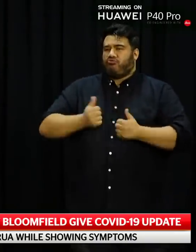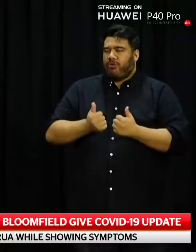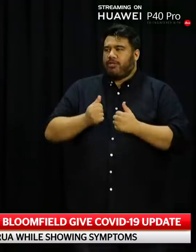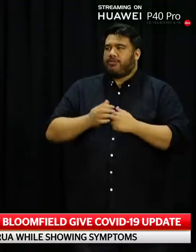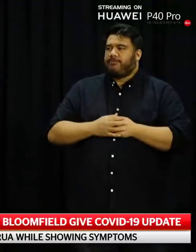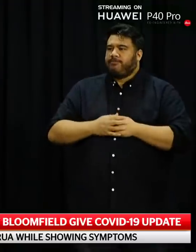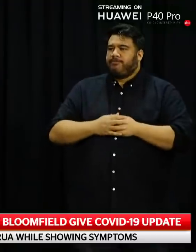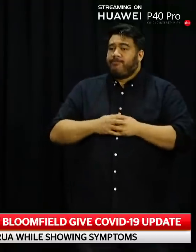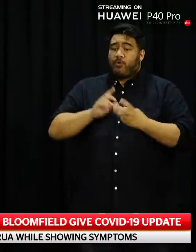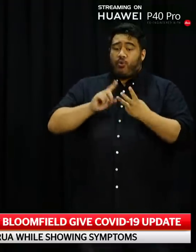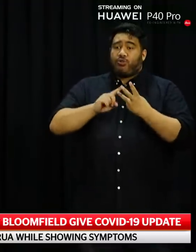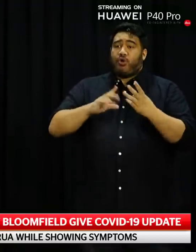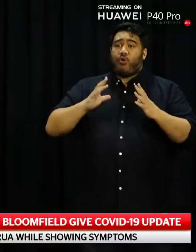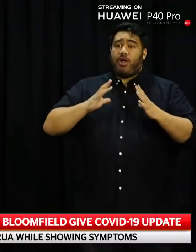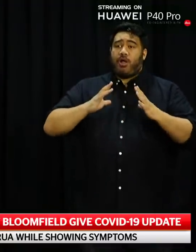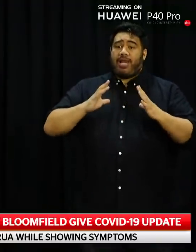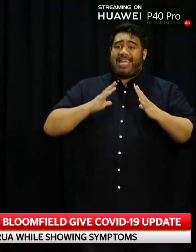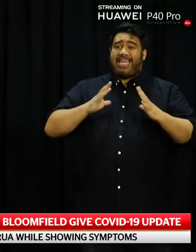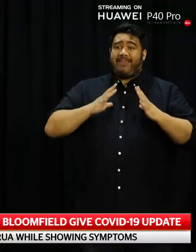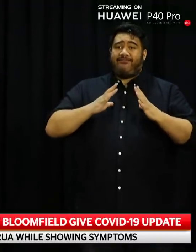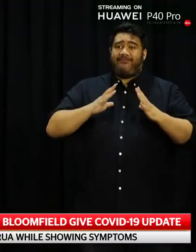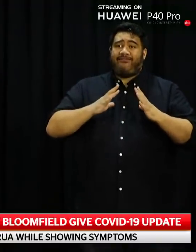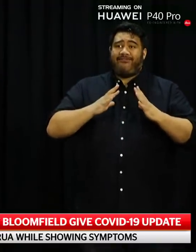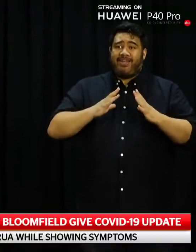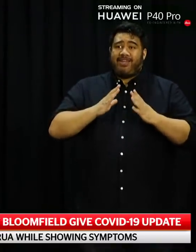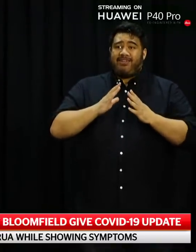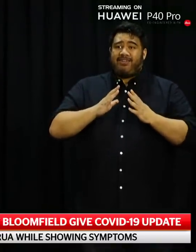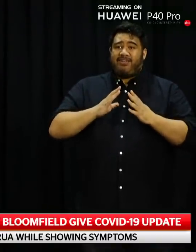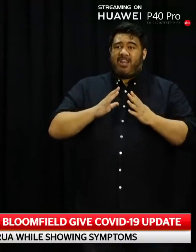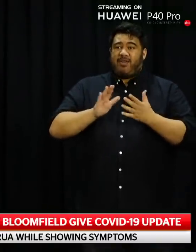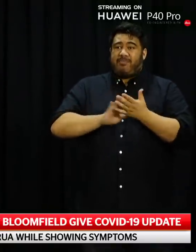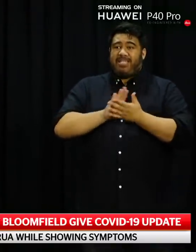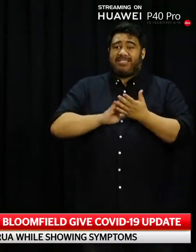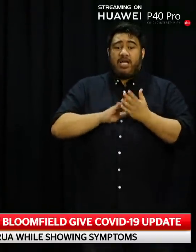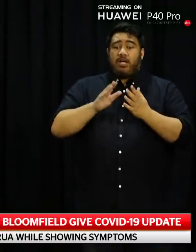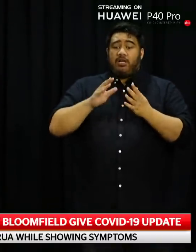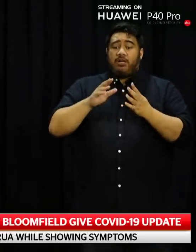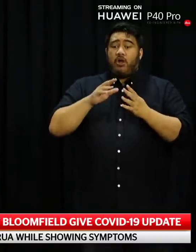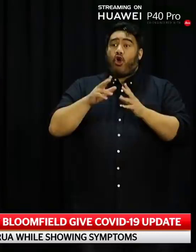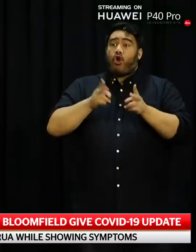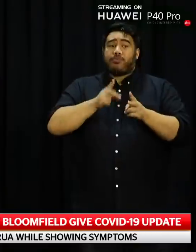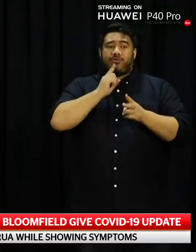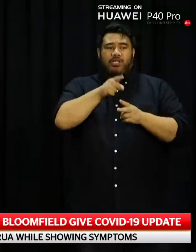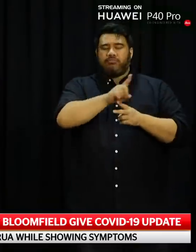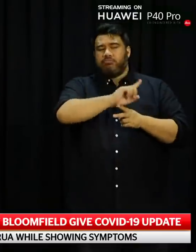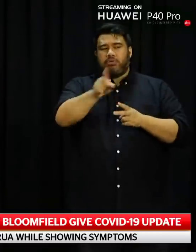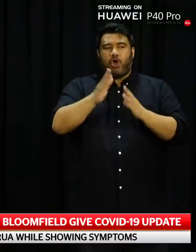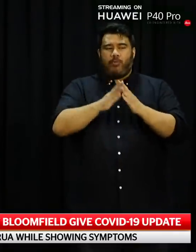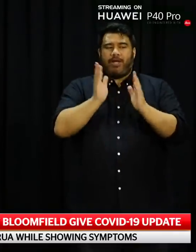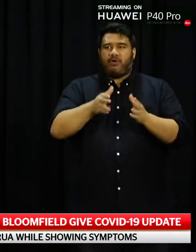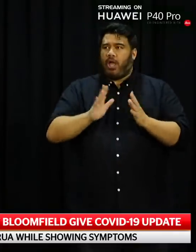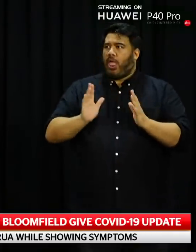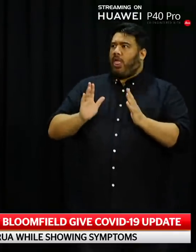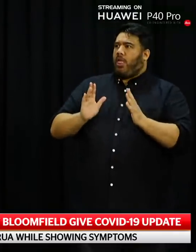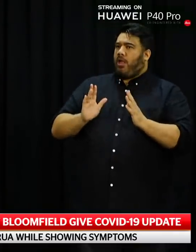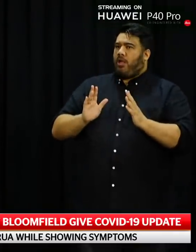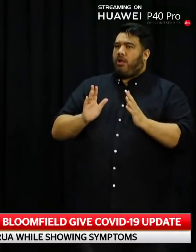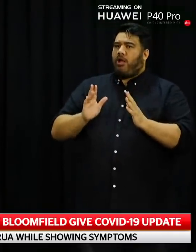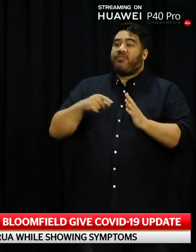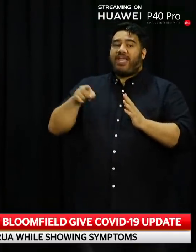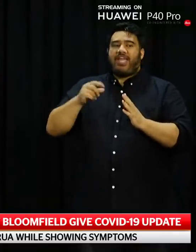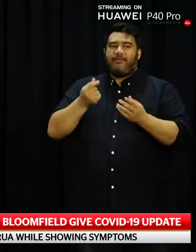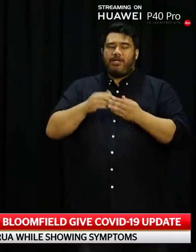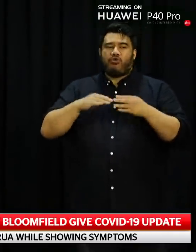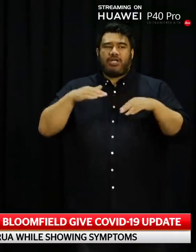also in place, so if you are asked by a PHU to self-isolate because you're a close contact, the leave scheme will be able to cover